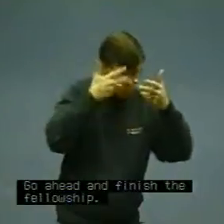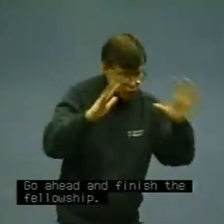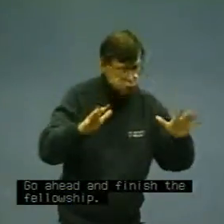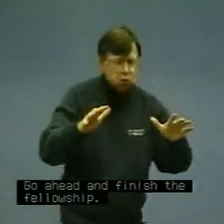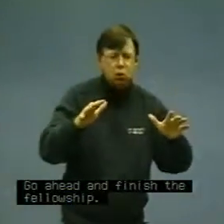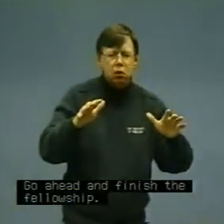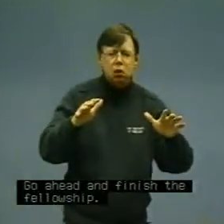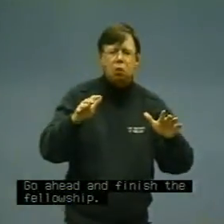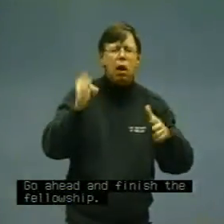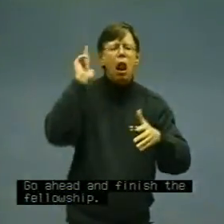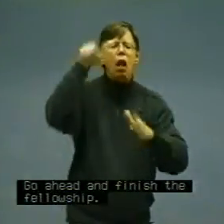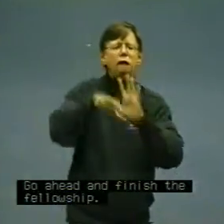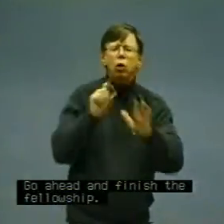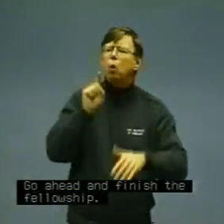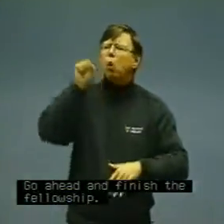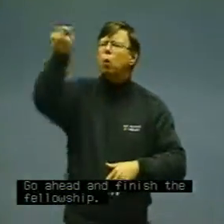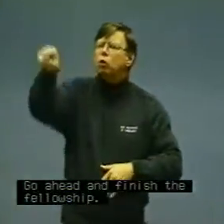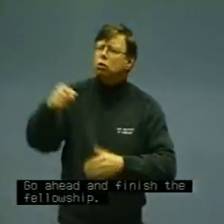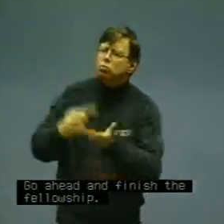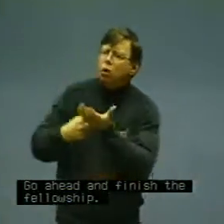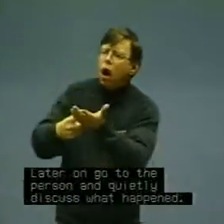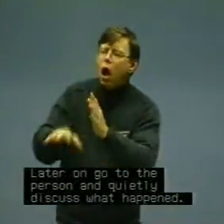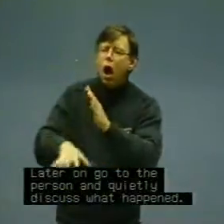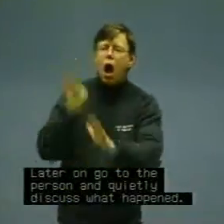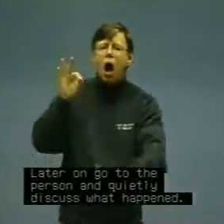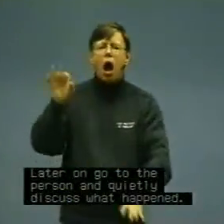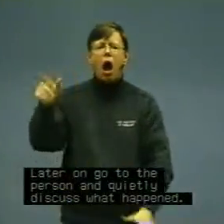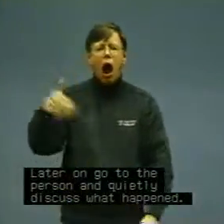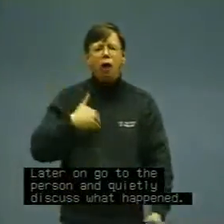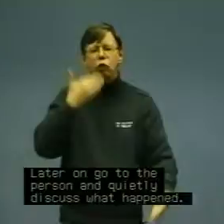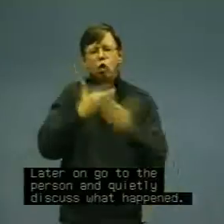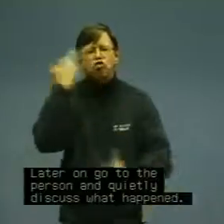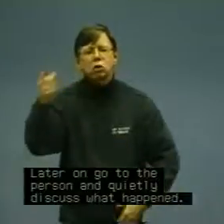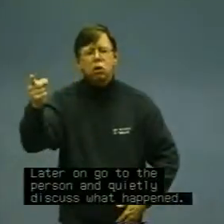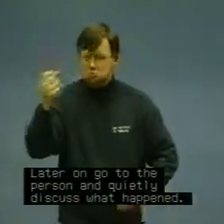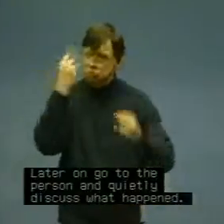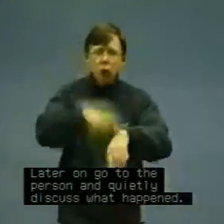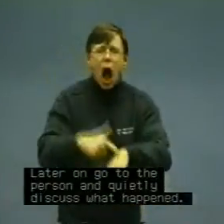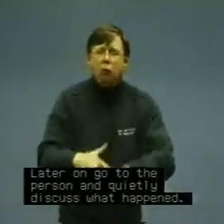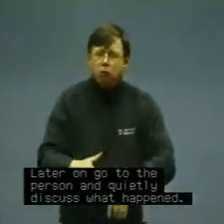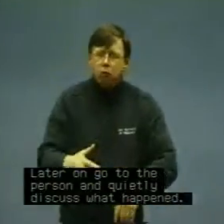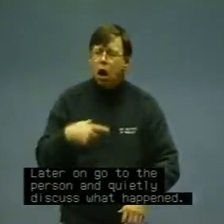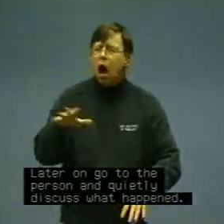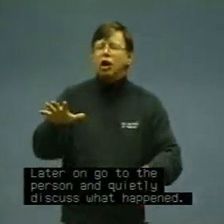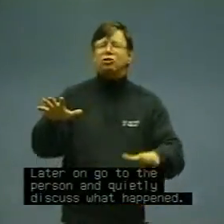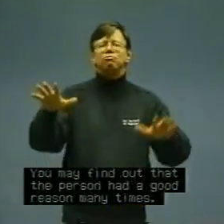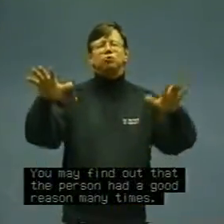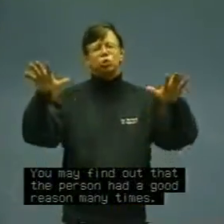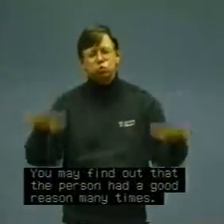Go ahead and finish the fellowship. Later on, go to the person and quietly discuss what